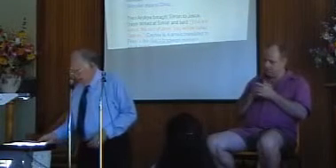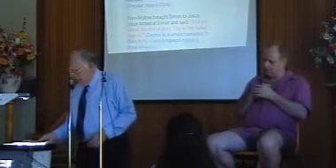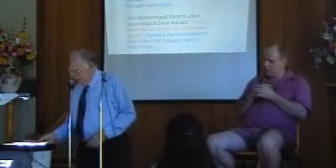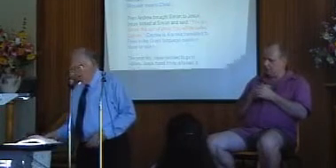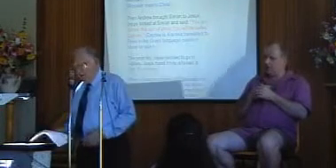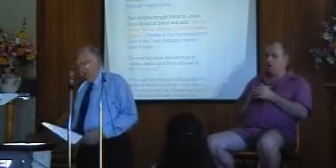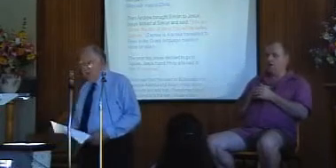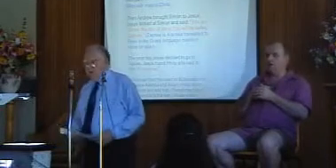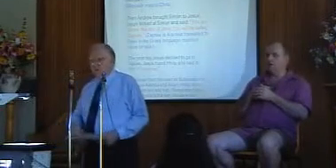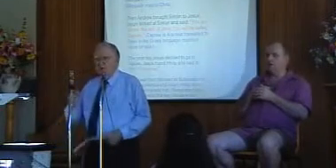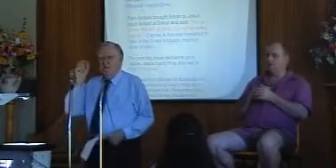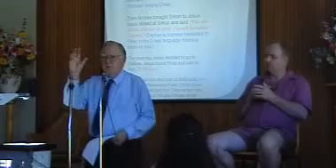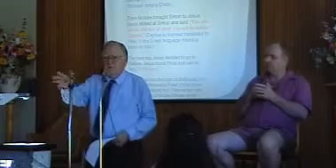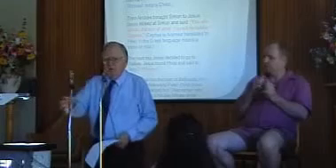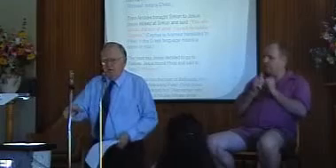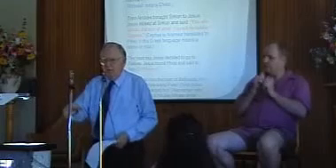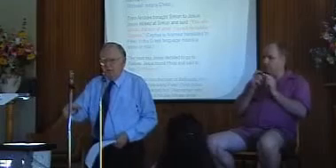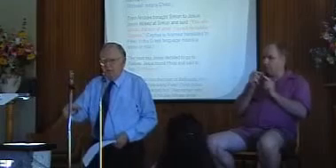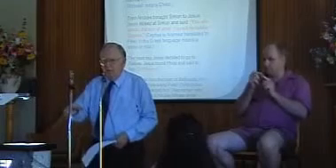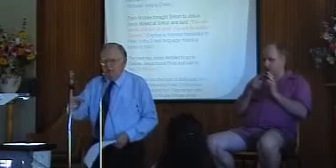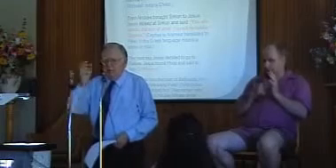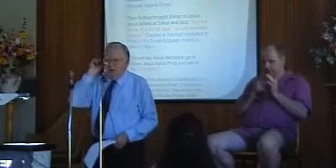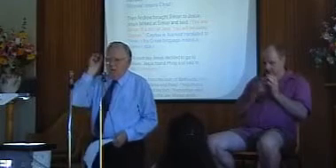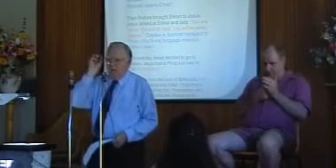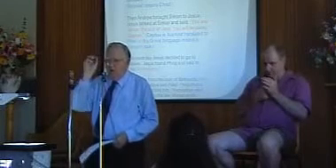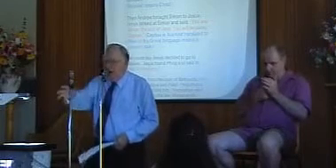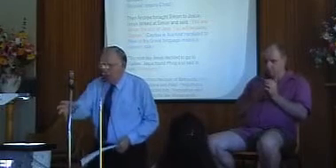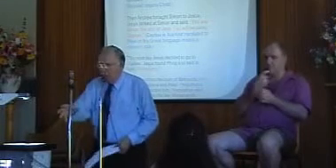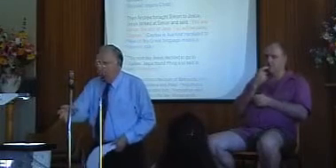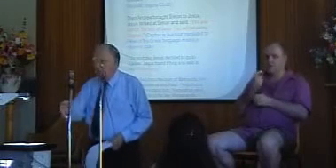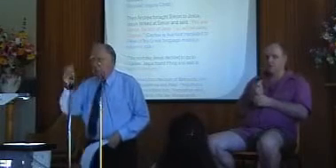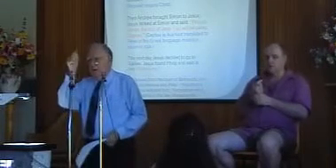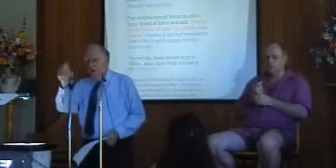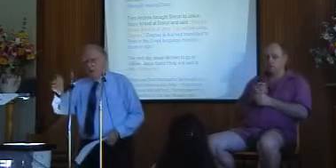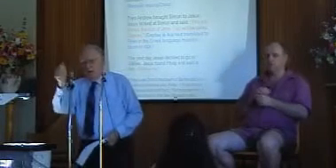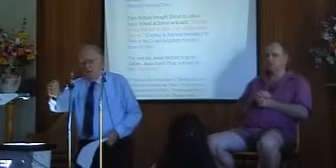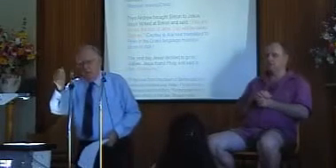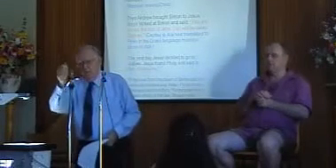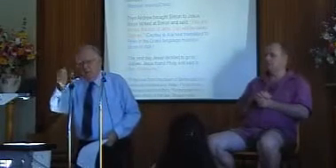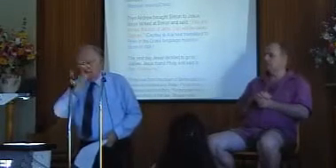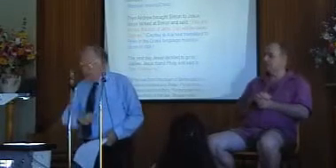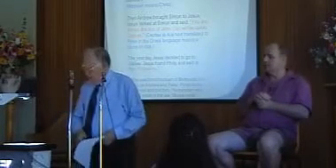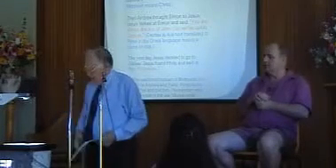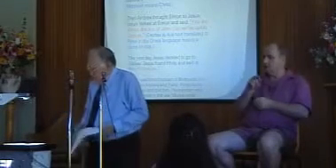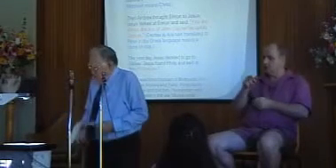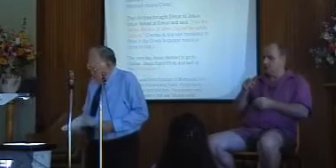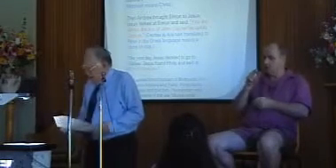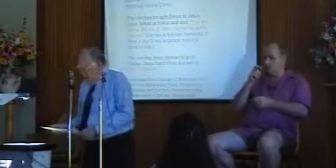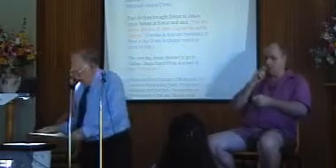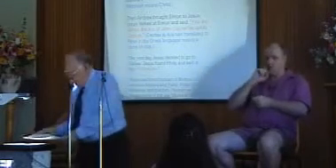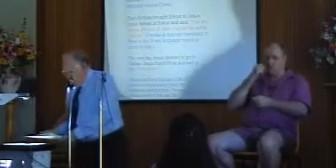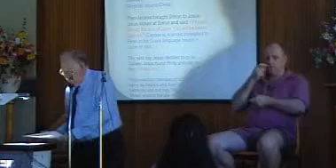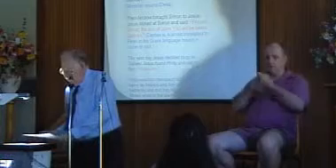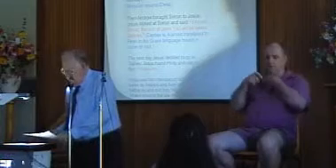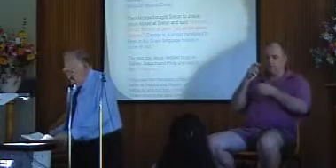a language that means a stone. Instead of being all over the place, you're going to become something solid.